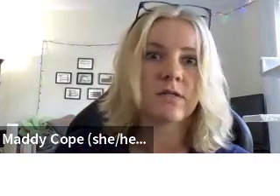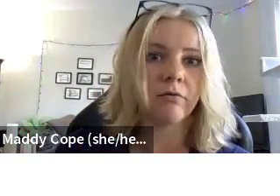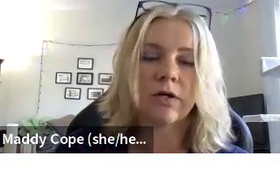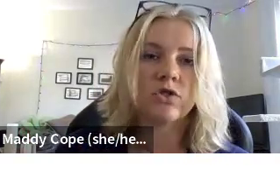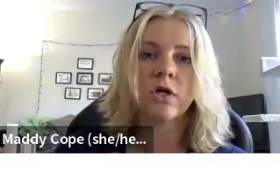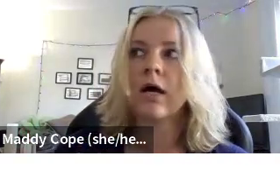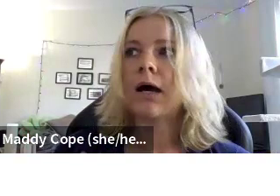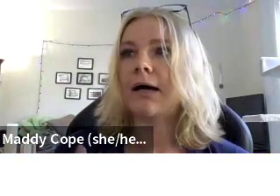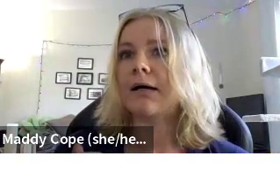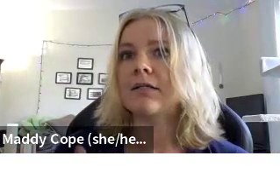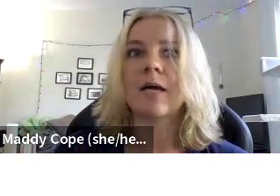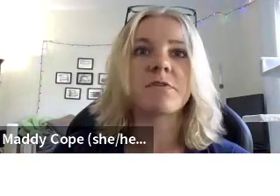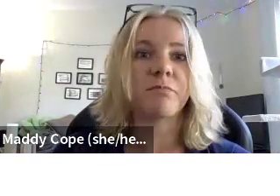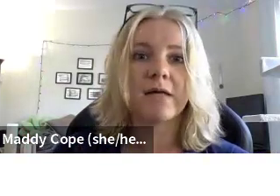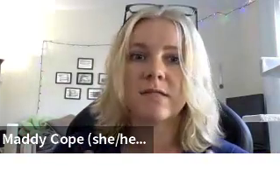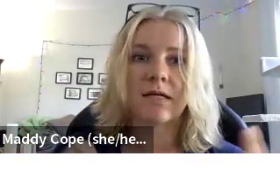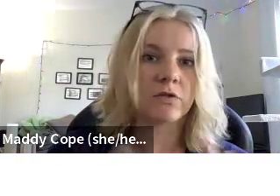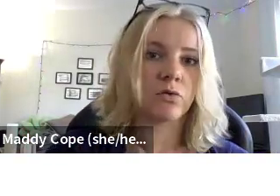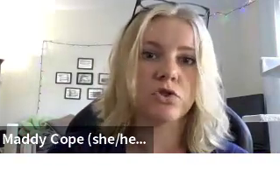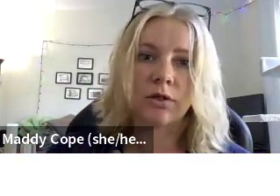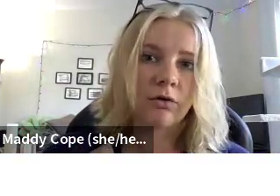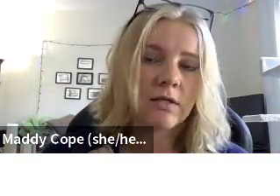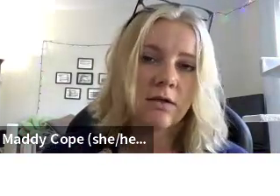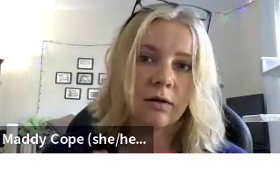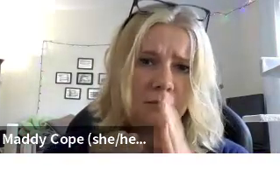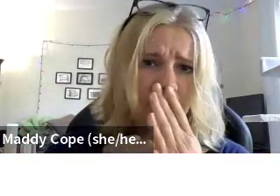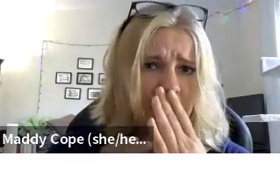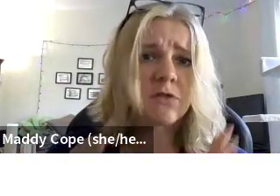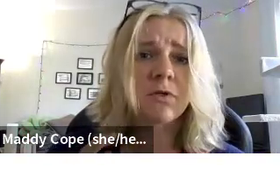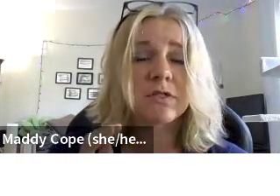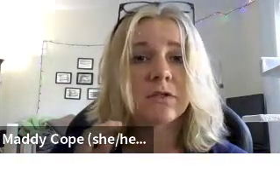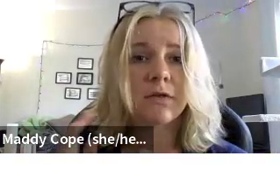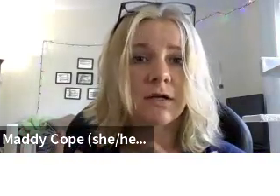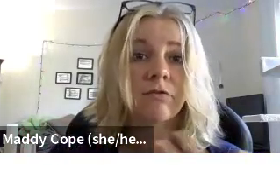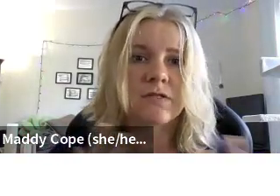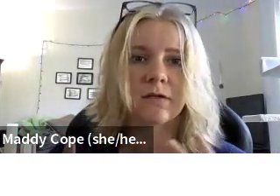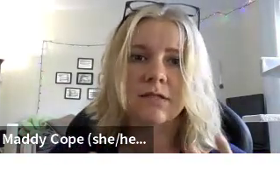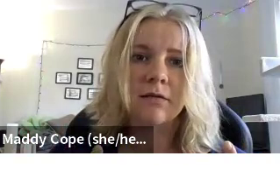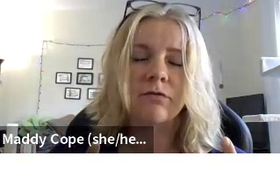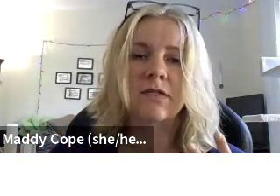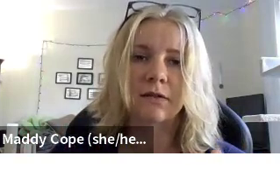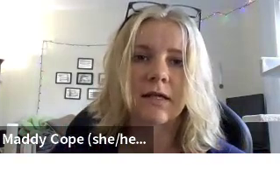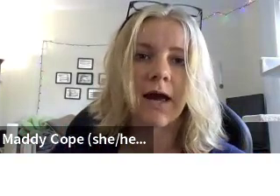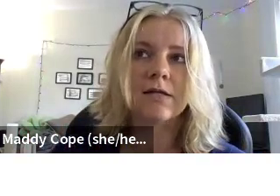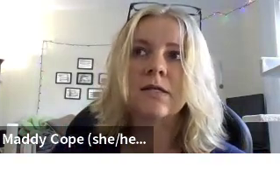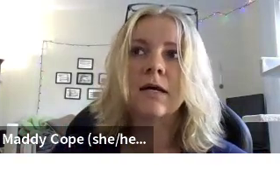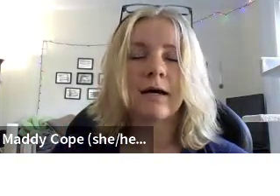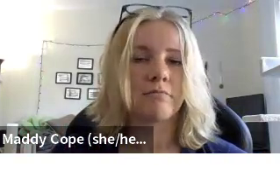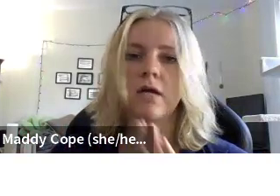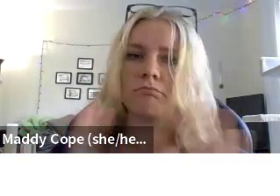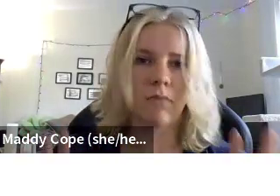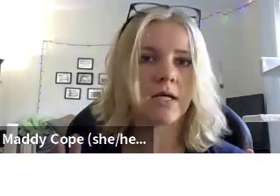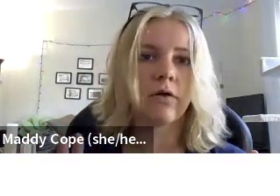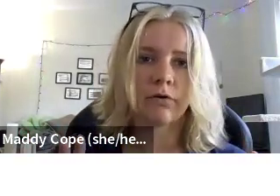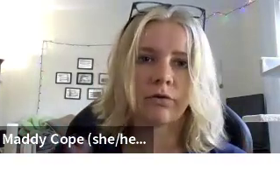insurance coverage, types of beds, any exclusionary criteria that any facility has,